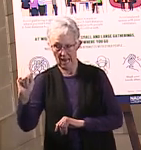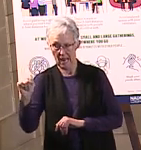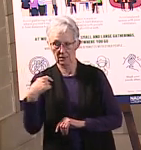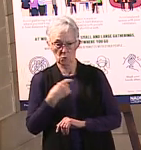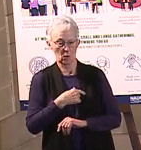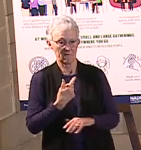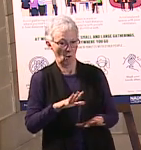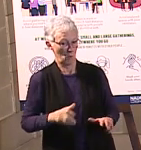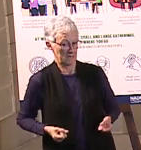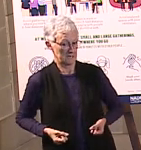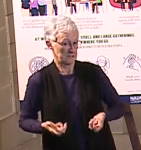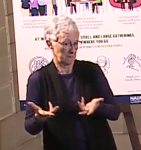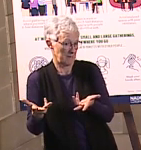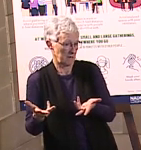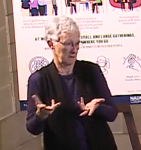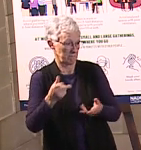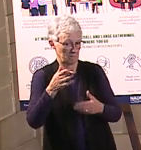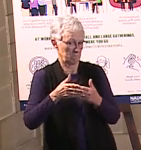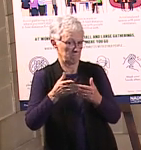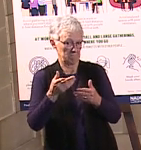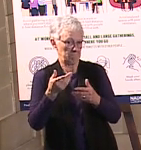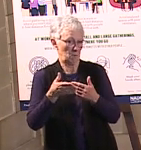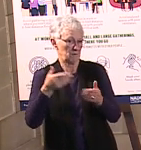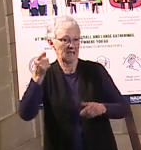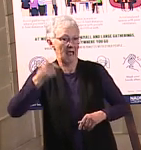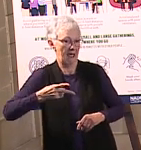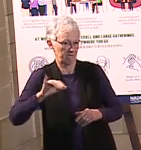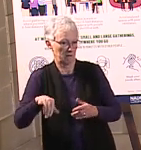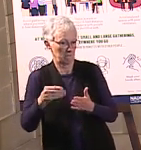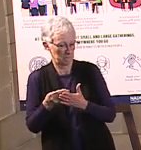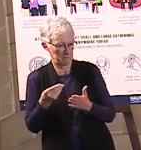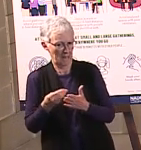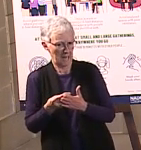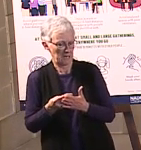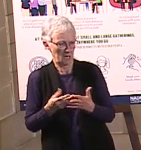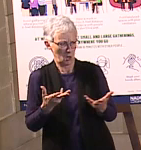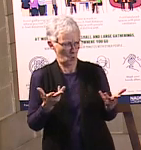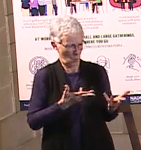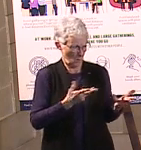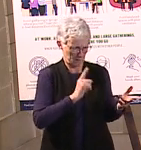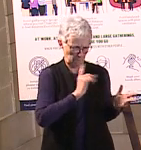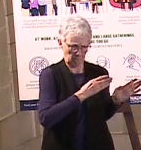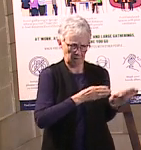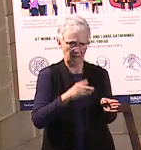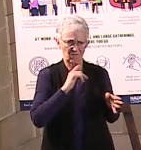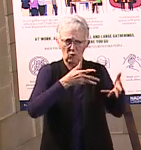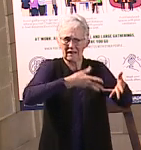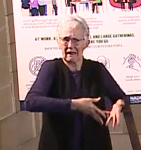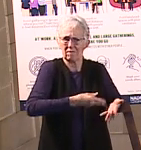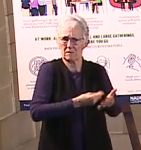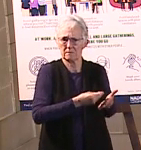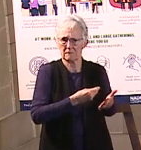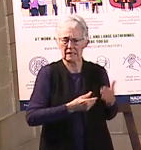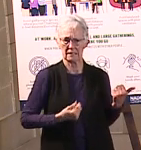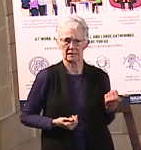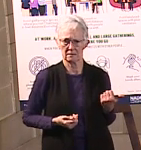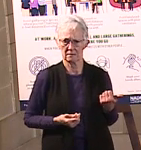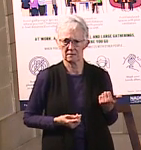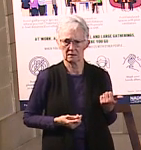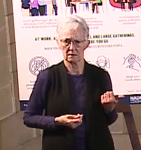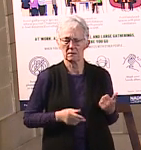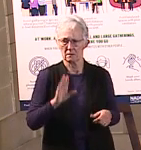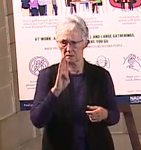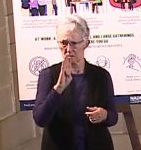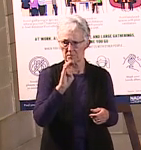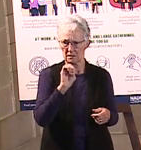been spent. And so where are we with regard to those dollars, and are we going to have to give any back to the federal government? Deloitte is working very feverishly